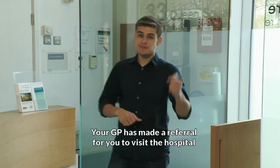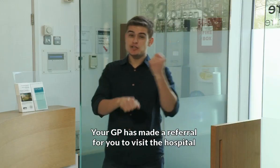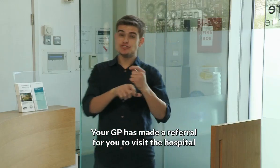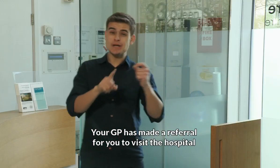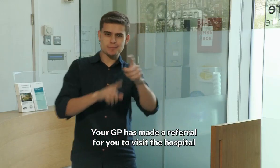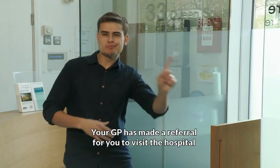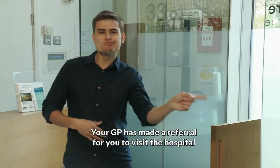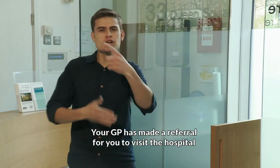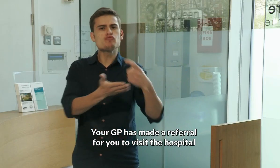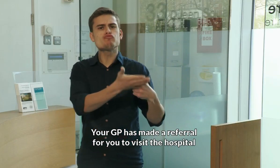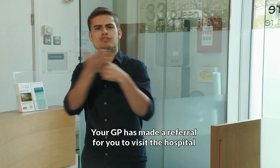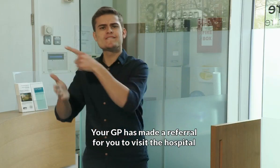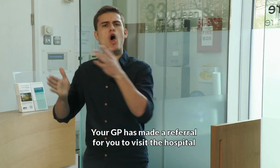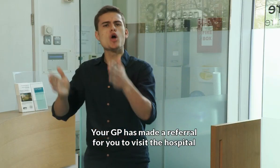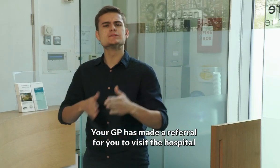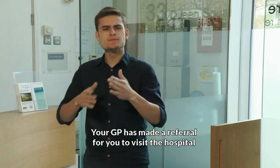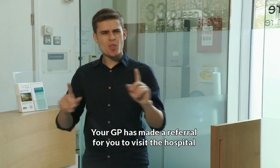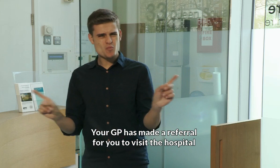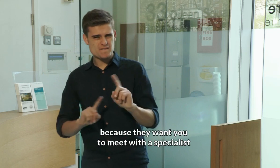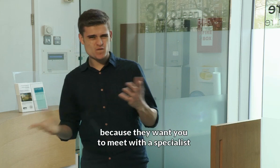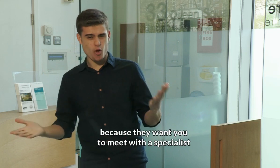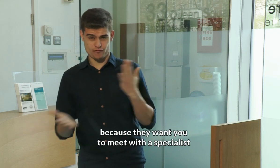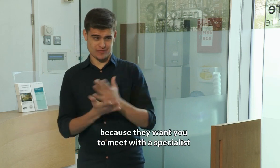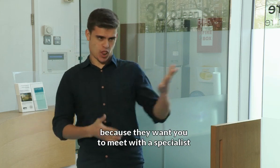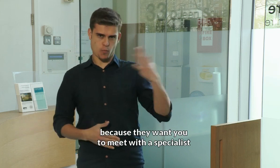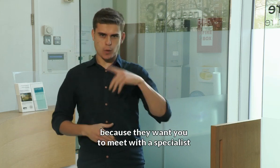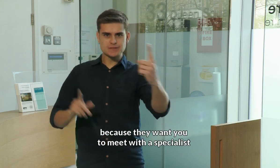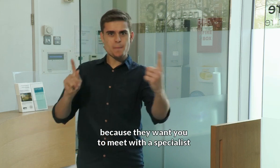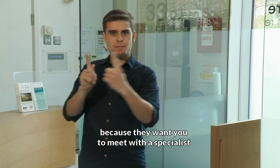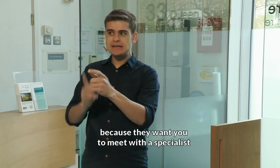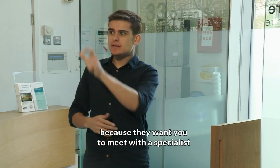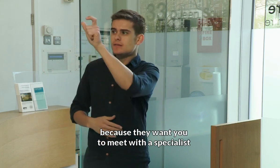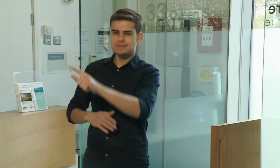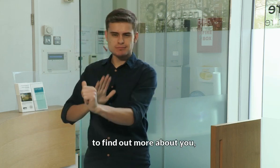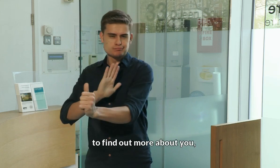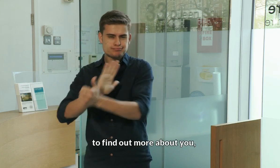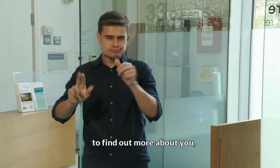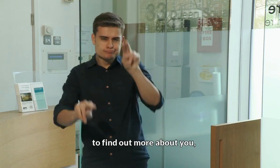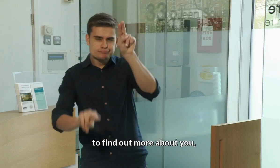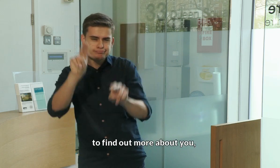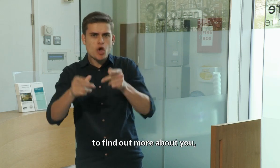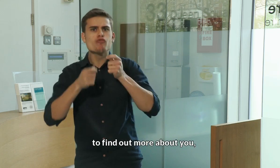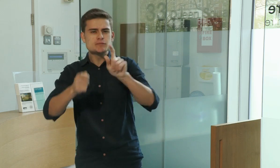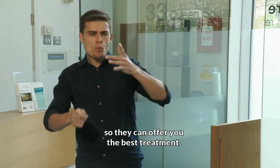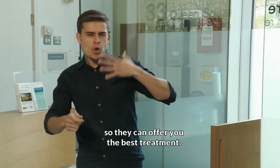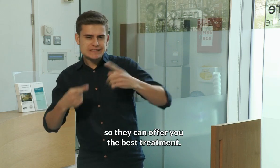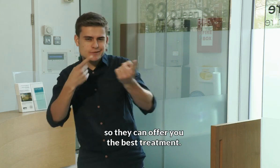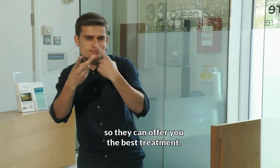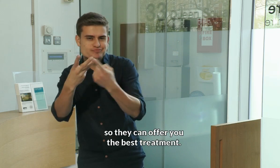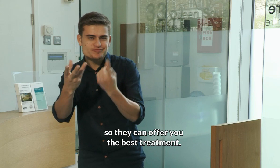Your GP has made a referral for you to visit the hospital because they want you to meet with a specialist to find out more about you so they can offer you the best